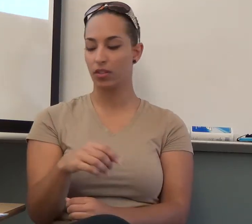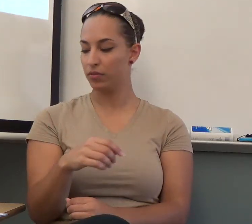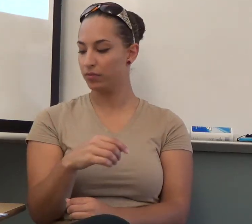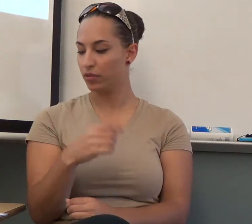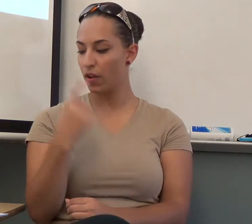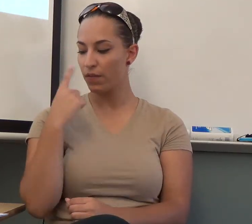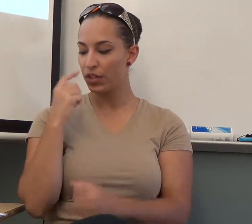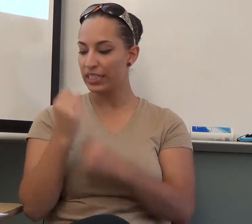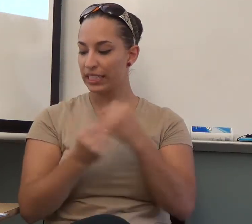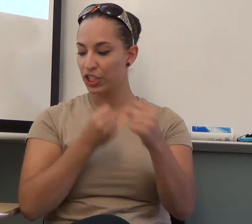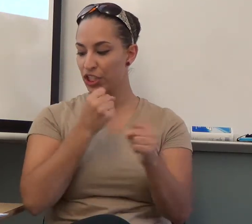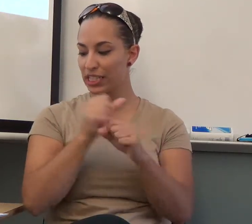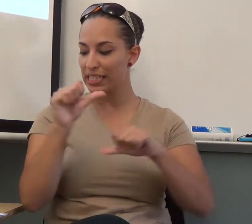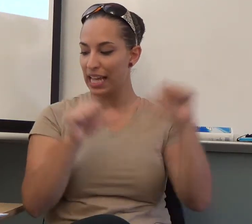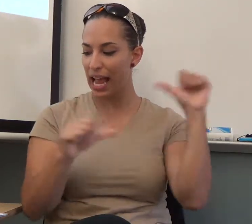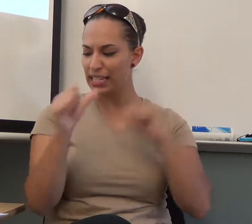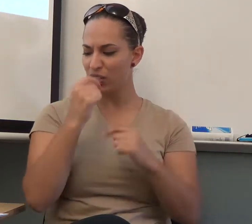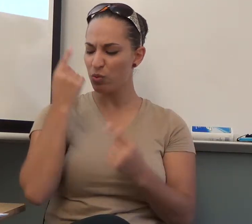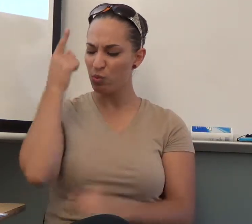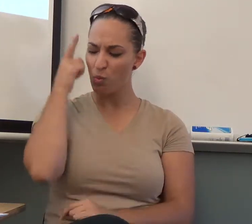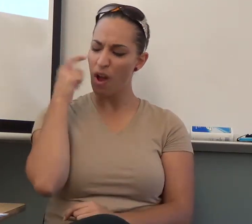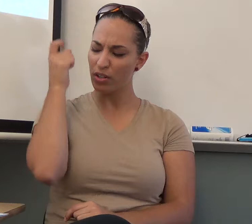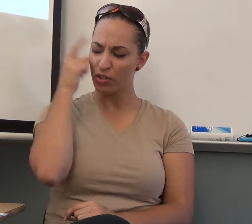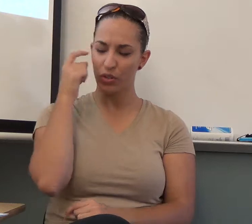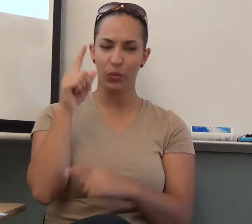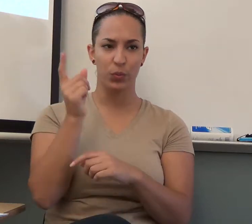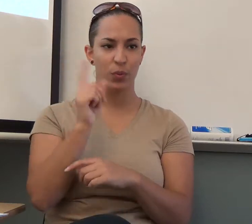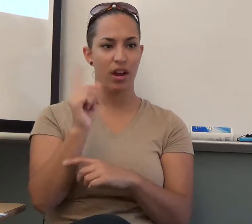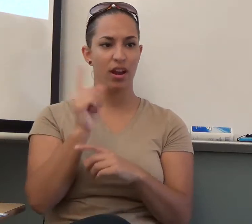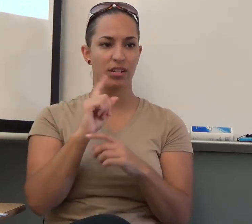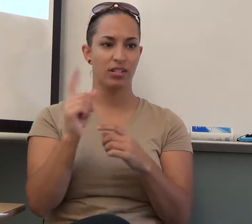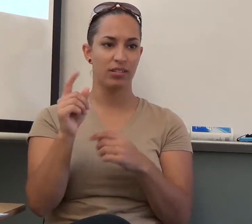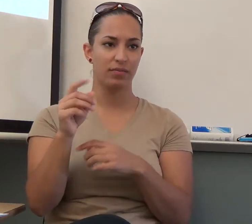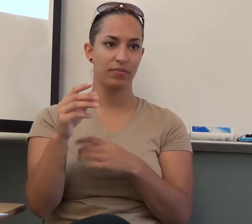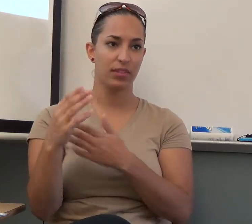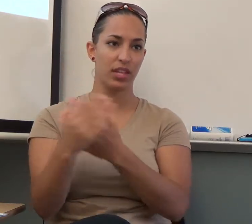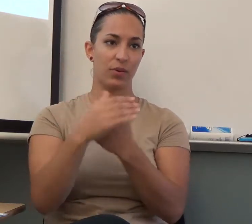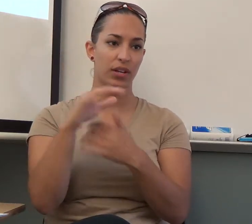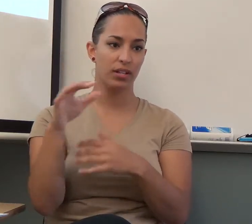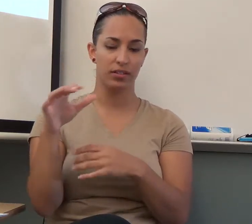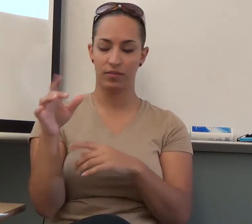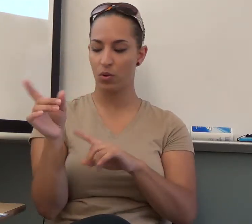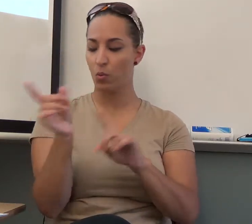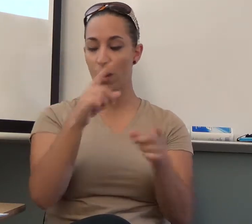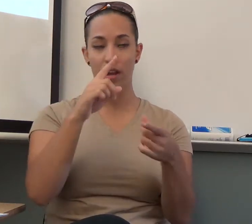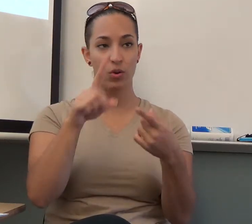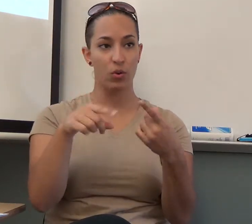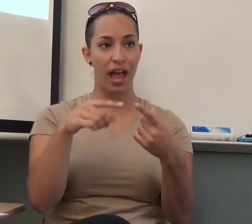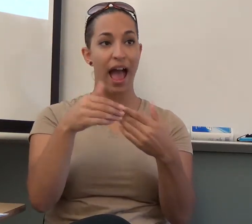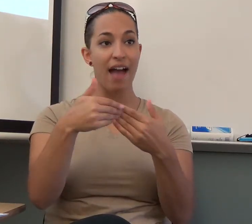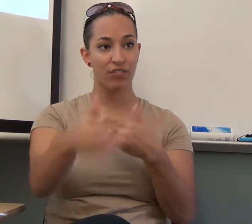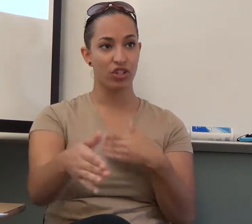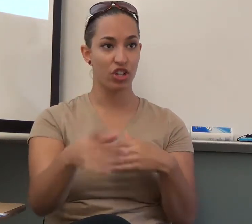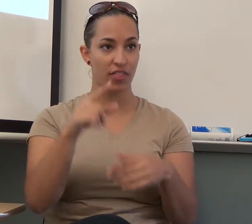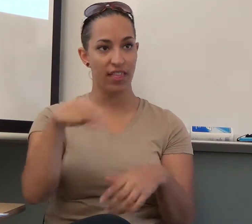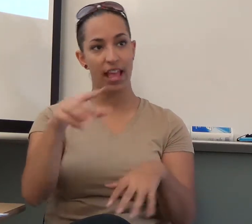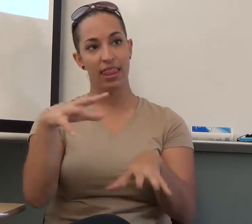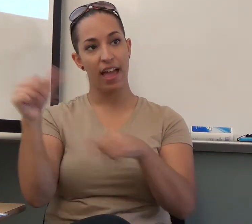where eastern monarchs went after they left Canada and the northern United States. Good. For years, scientists wondered where eastern